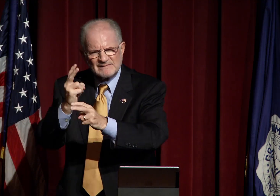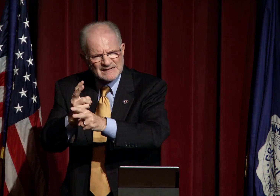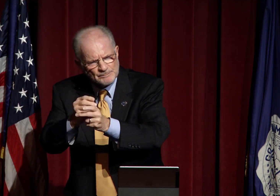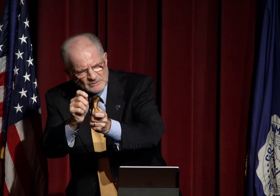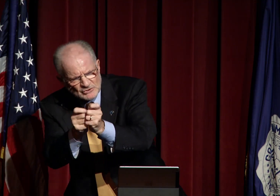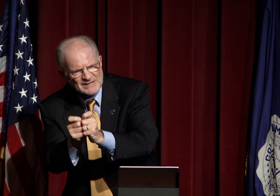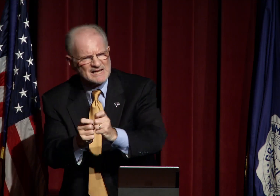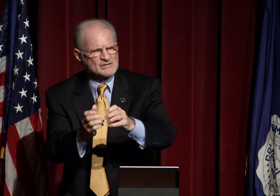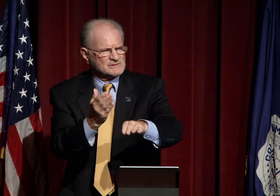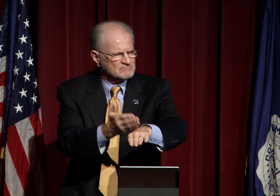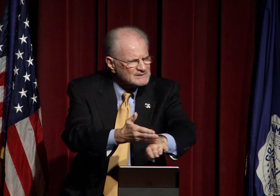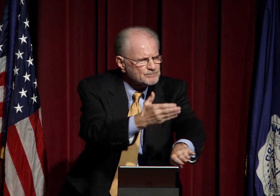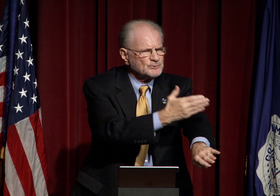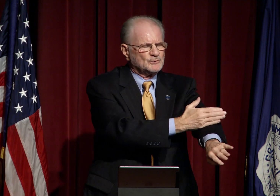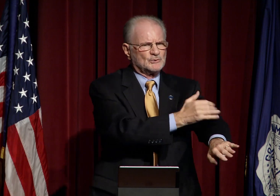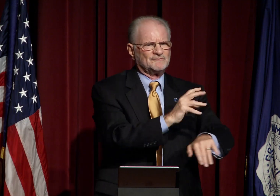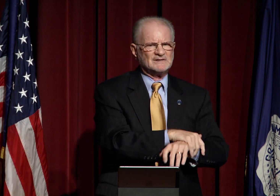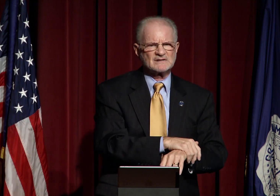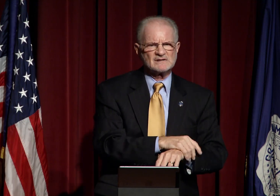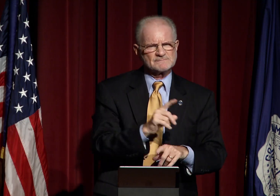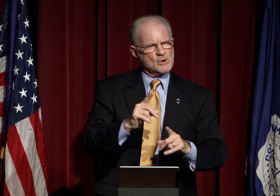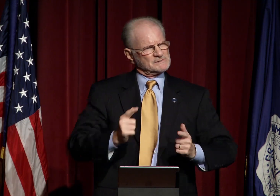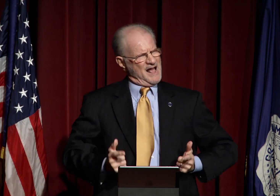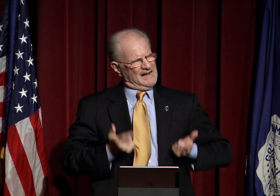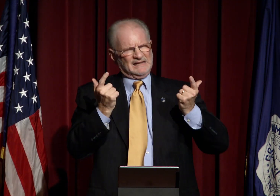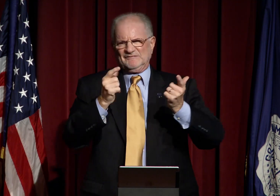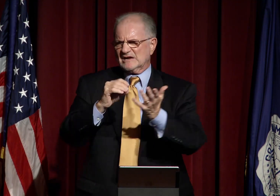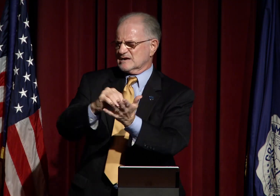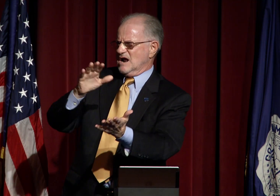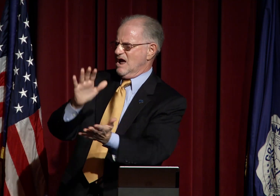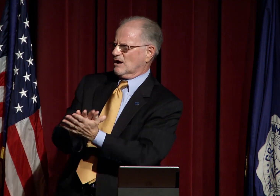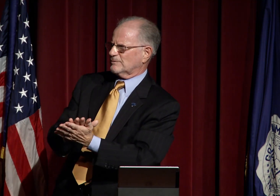is a document that must continually be upgraded, updated, and improved.